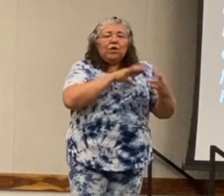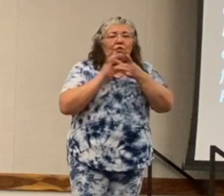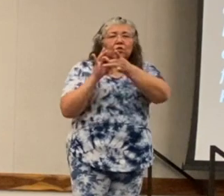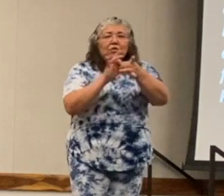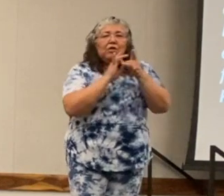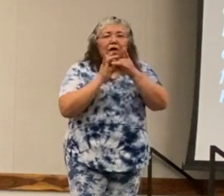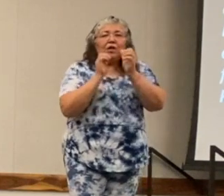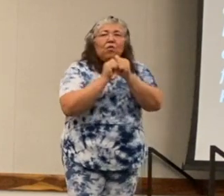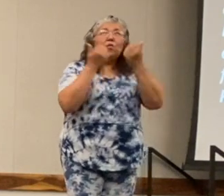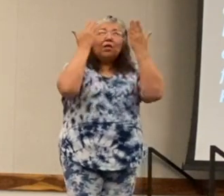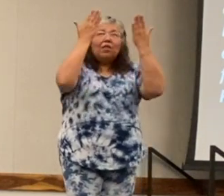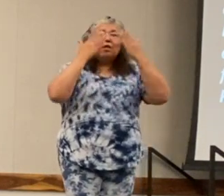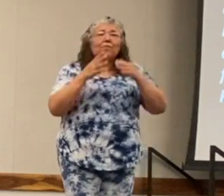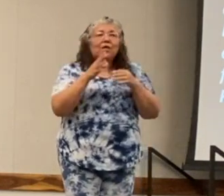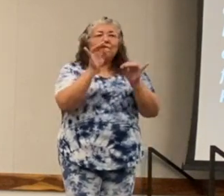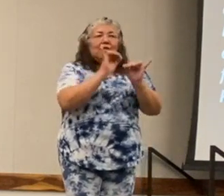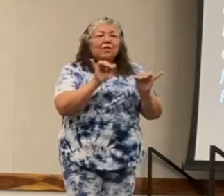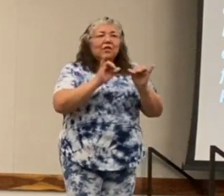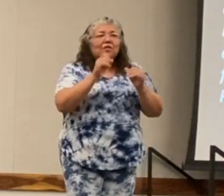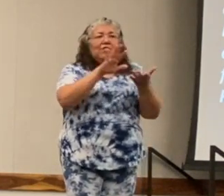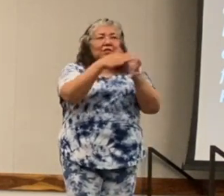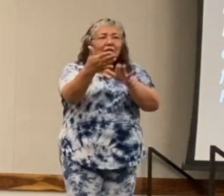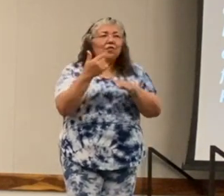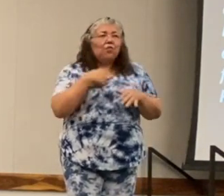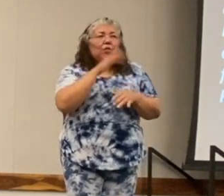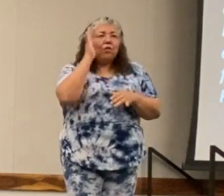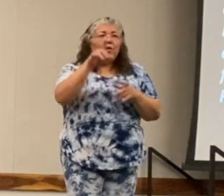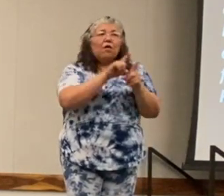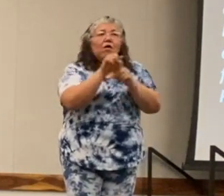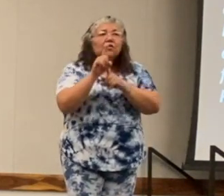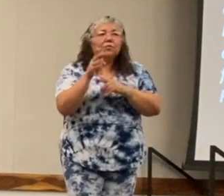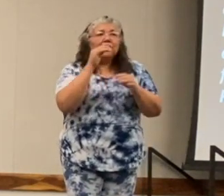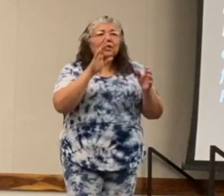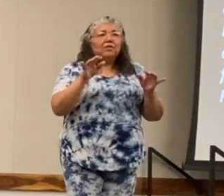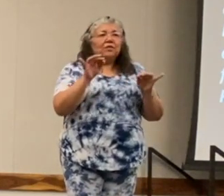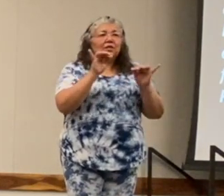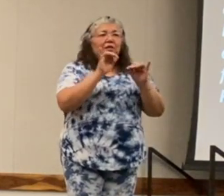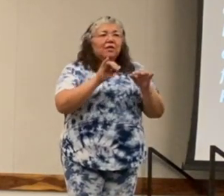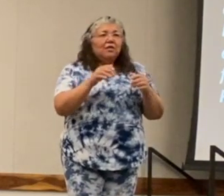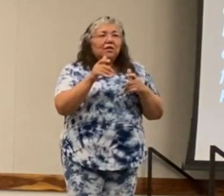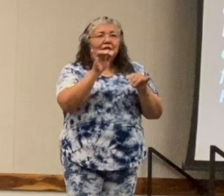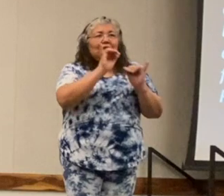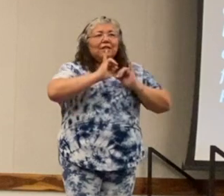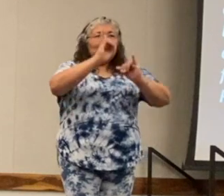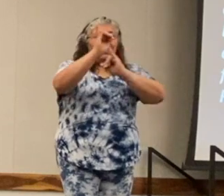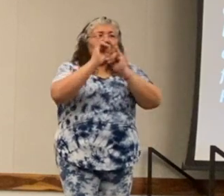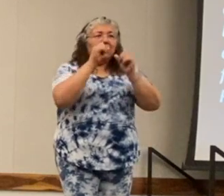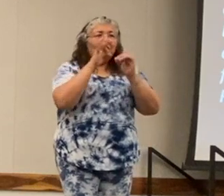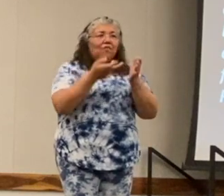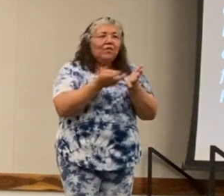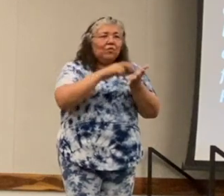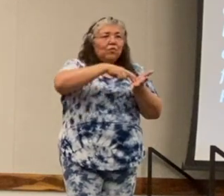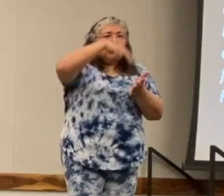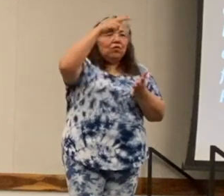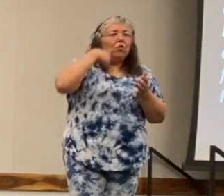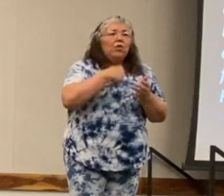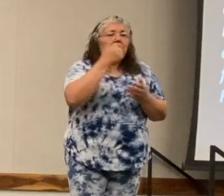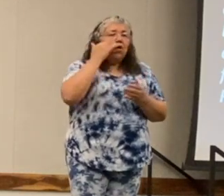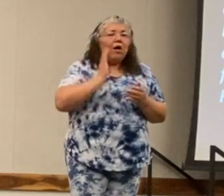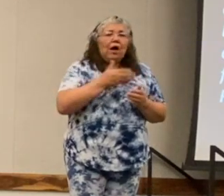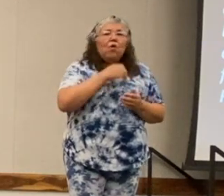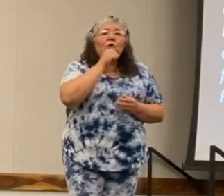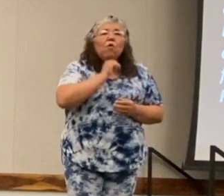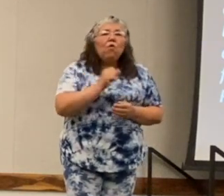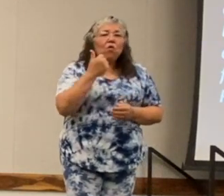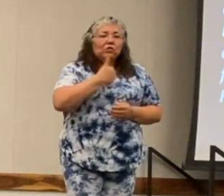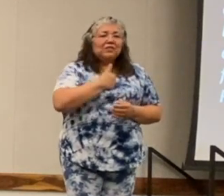with him in the likeness of his death, we will certainly also be in the likeness of his resurrection. For we know that our old self, say old self.